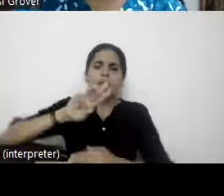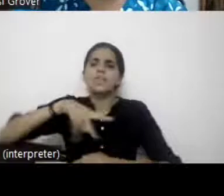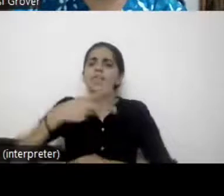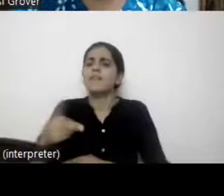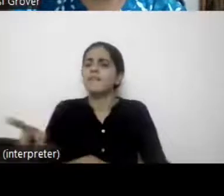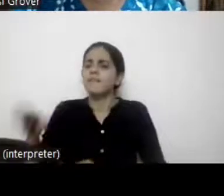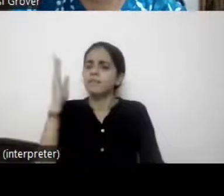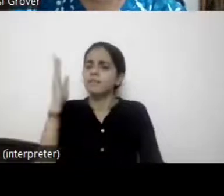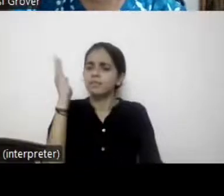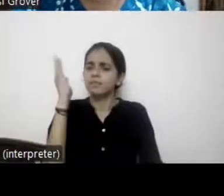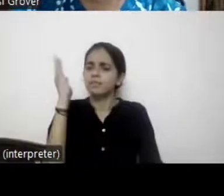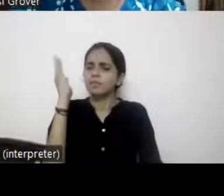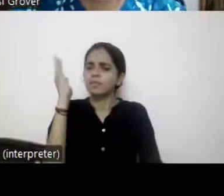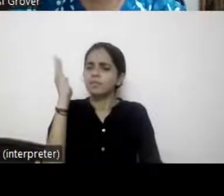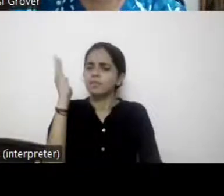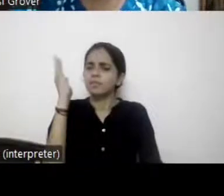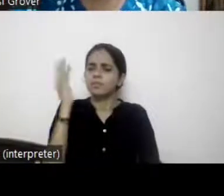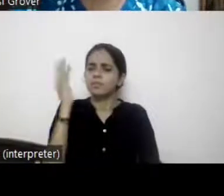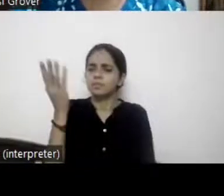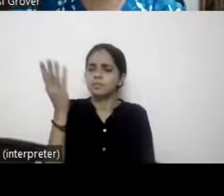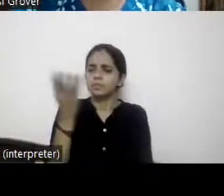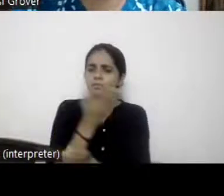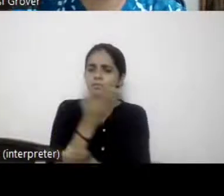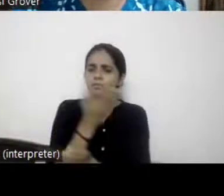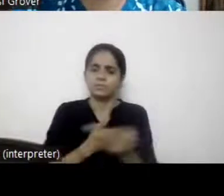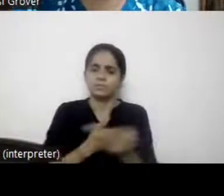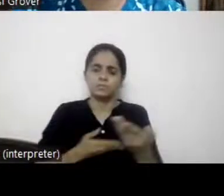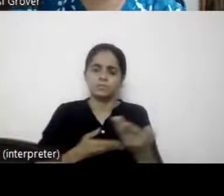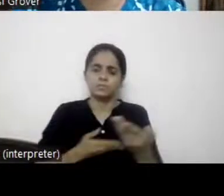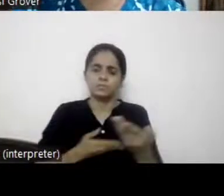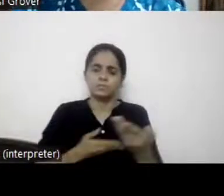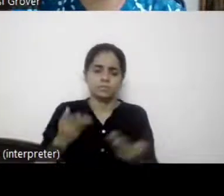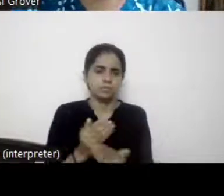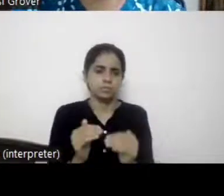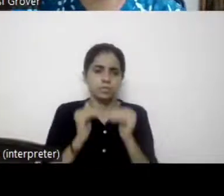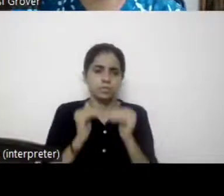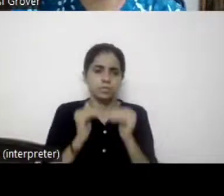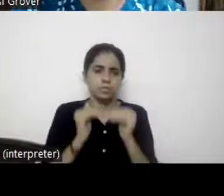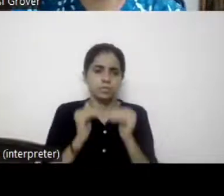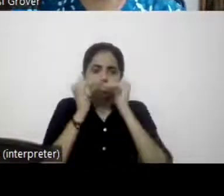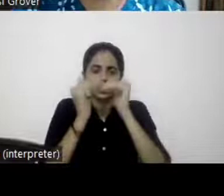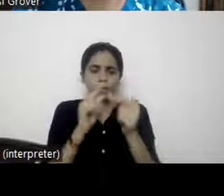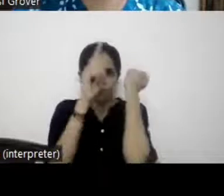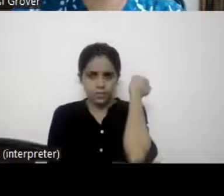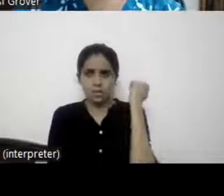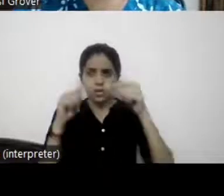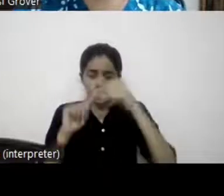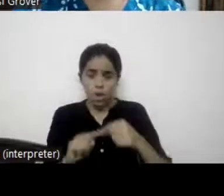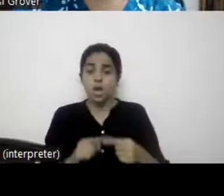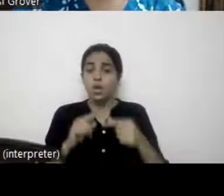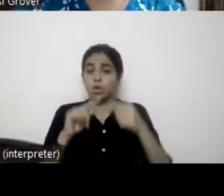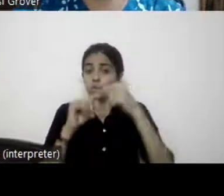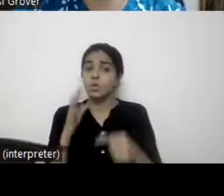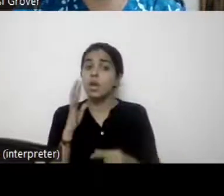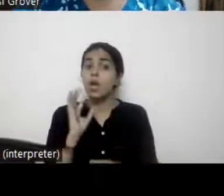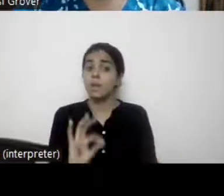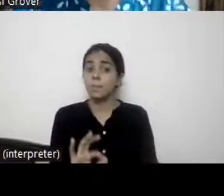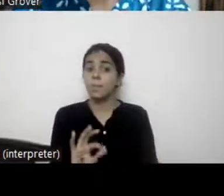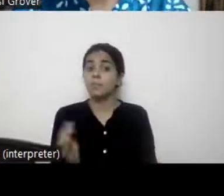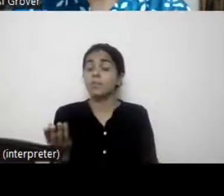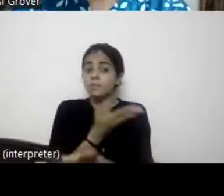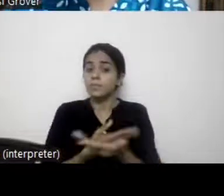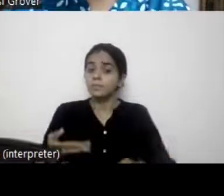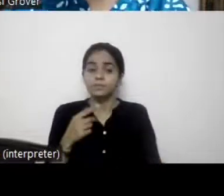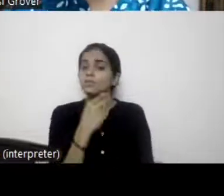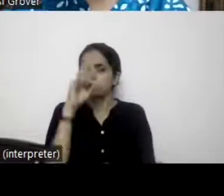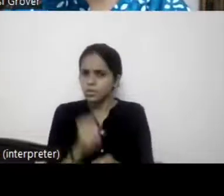it. And towards the end, there are these two very important questions that I